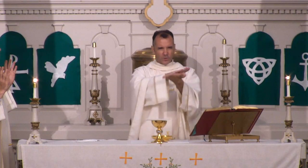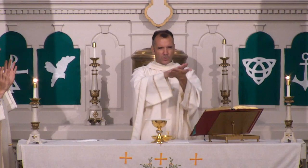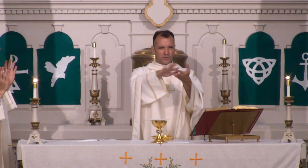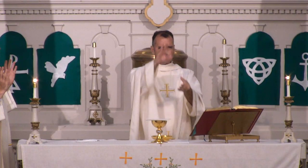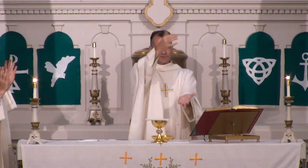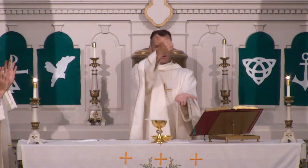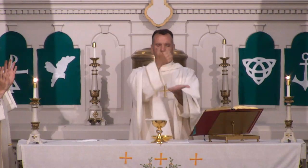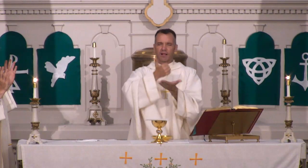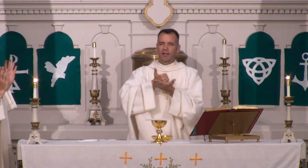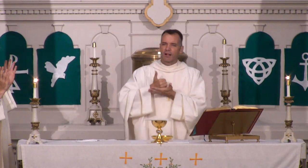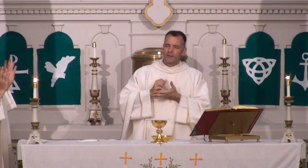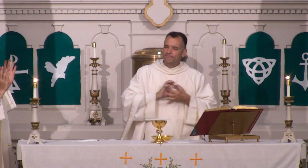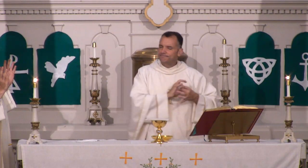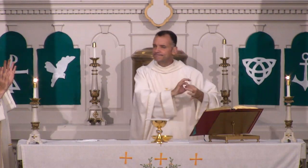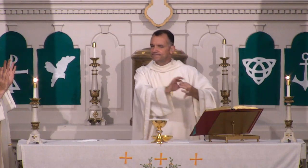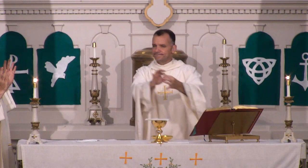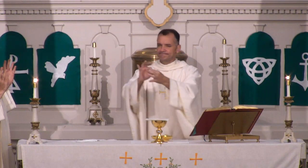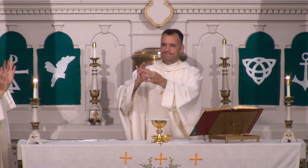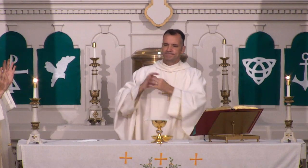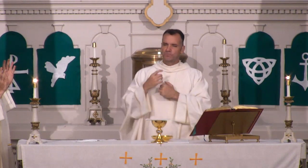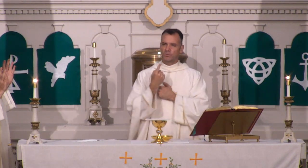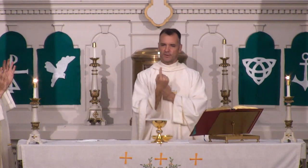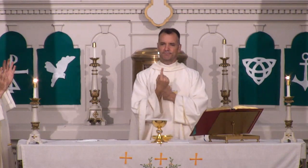be gathered into one by the Holy Spirit.